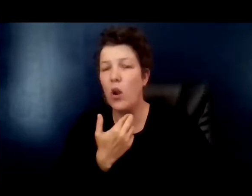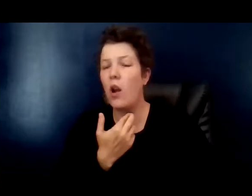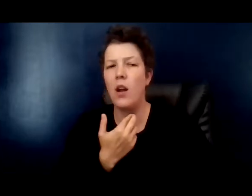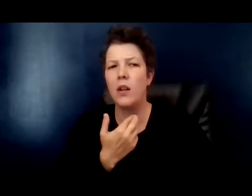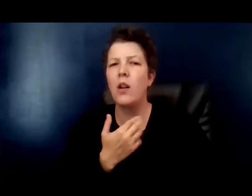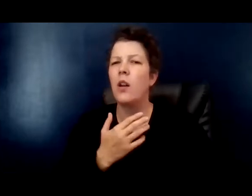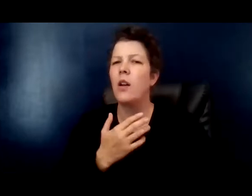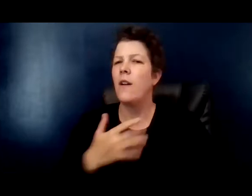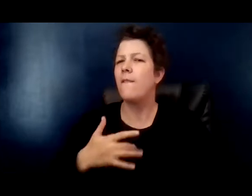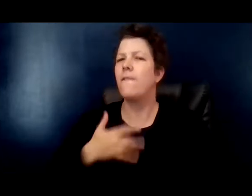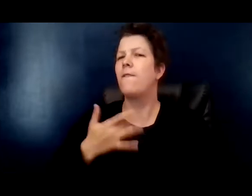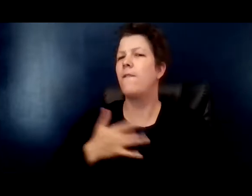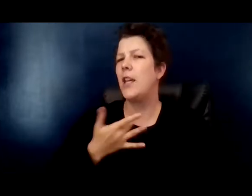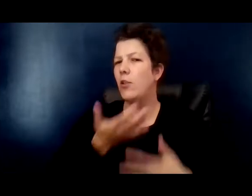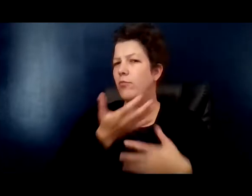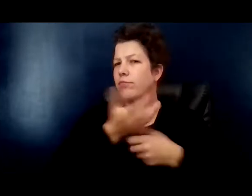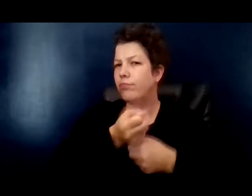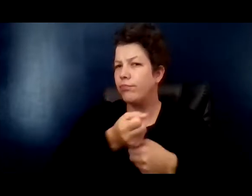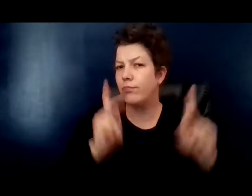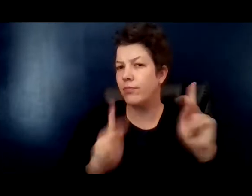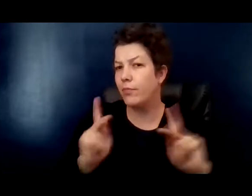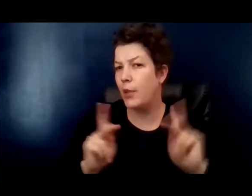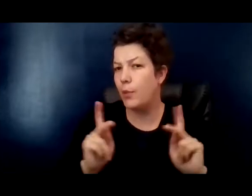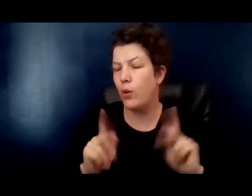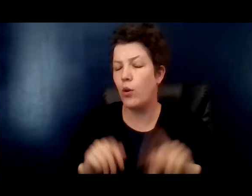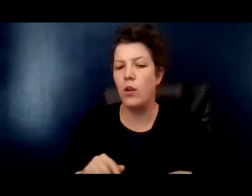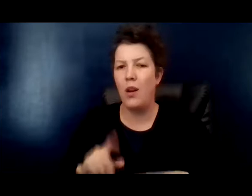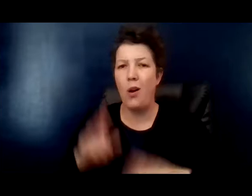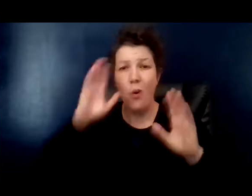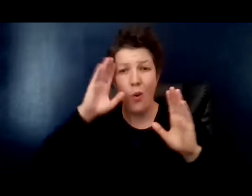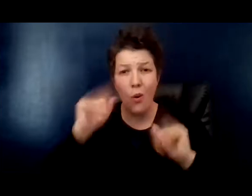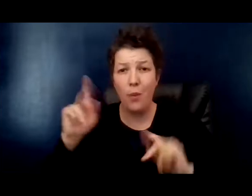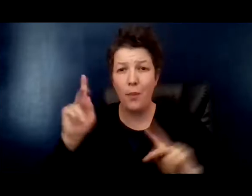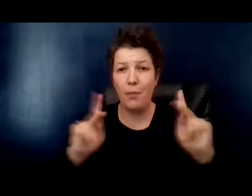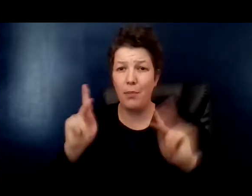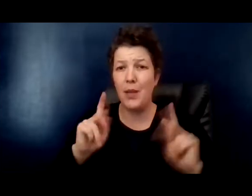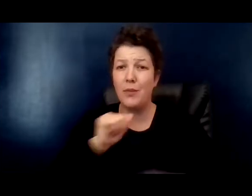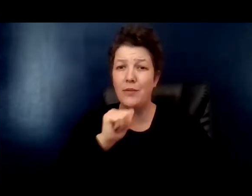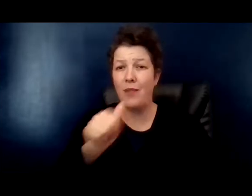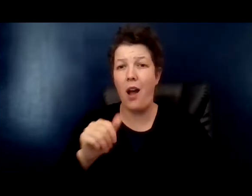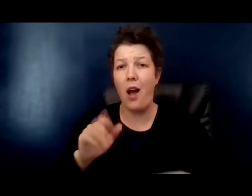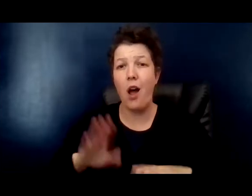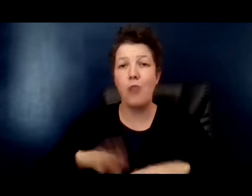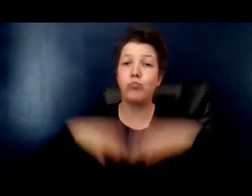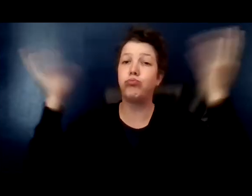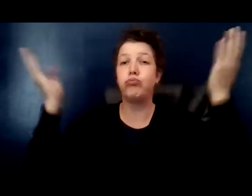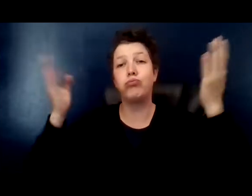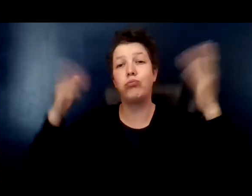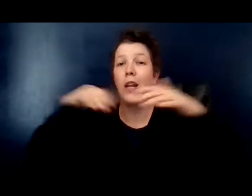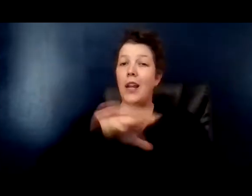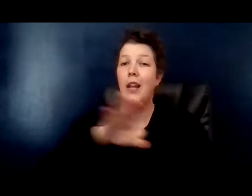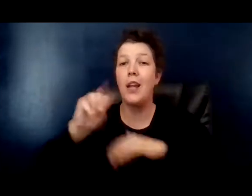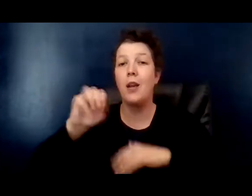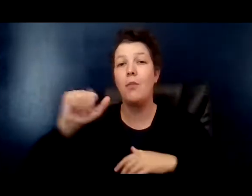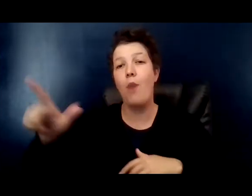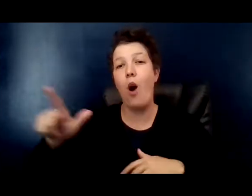I hope that people aren't going to do, because they're bored, they're going to go out and just walk around a mall or something. I hope they're